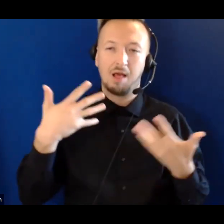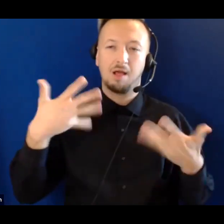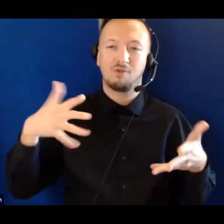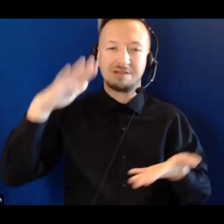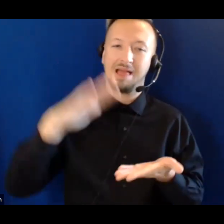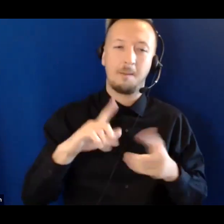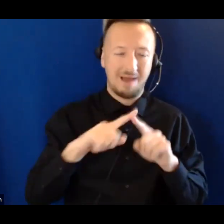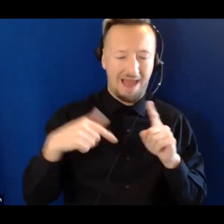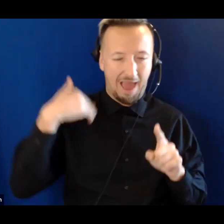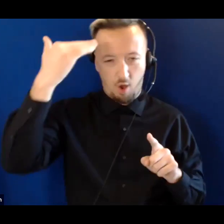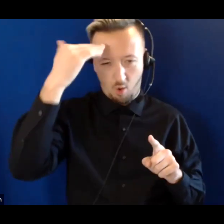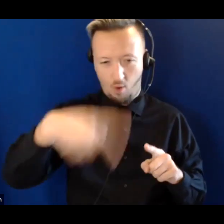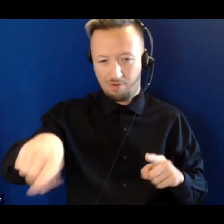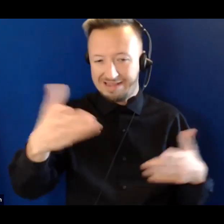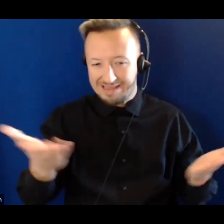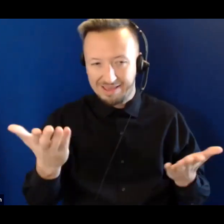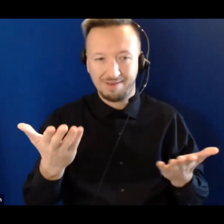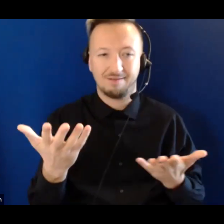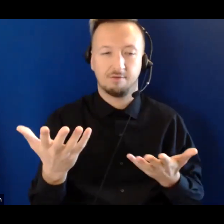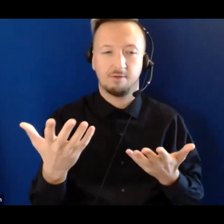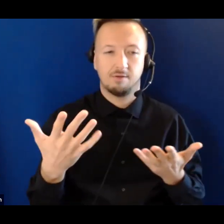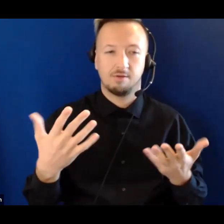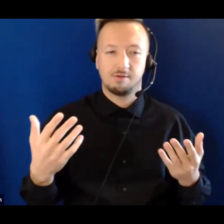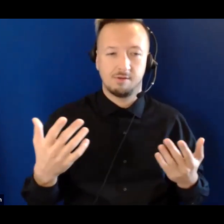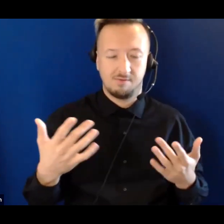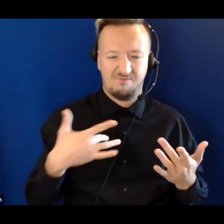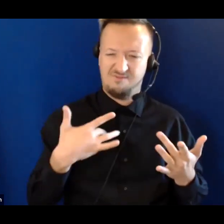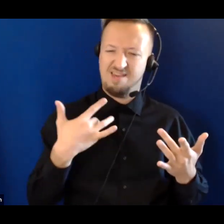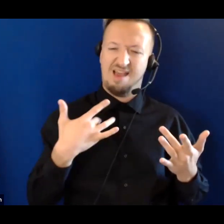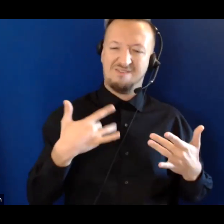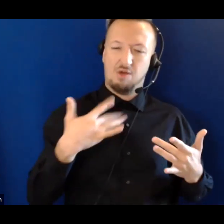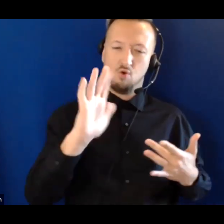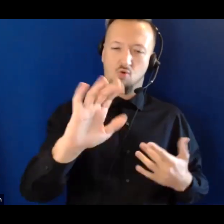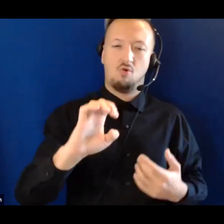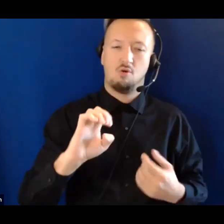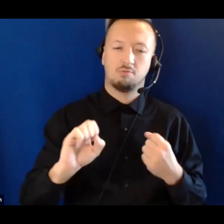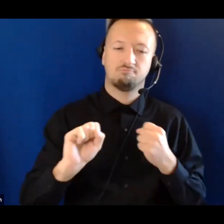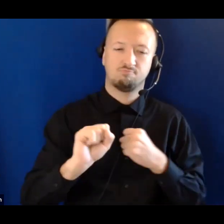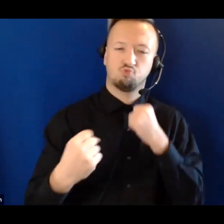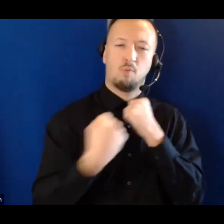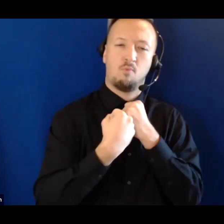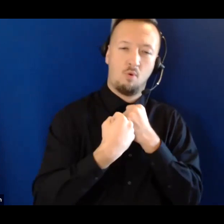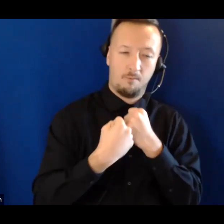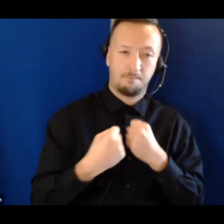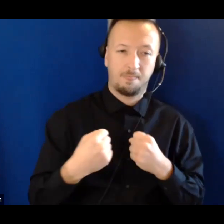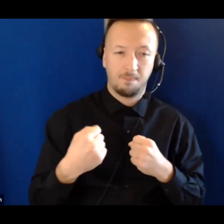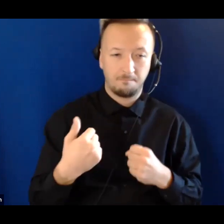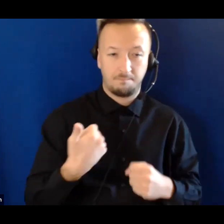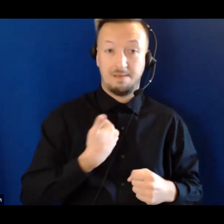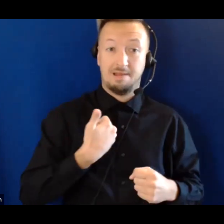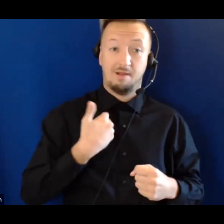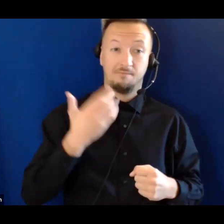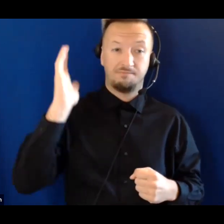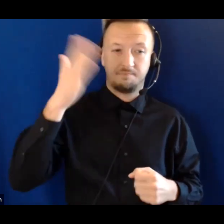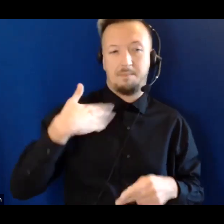are there with me in spirit, and totally I feel the support, and I'm super excited today to be a panelist. My name